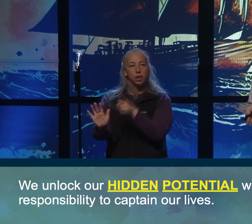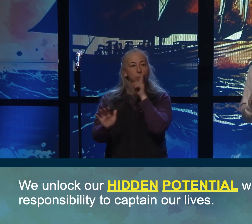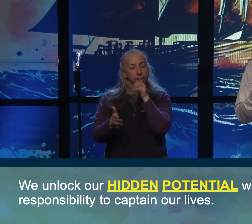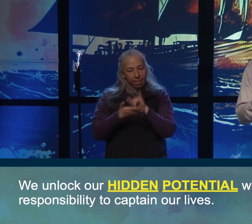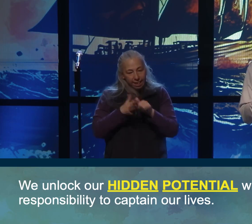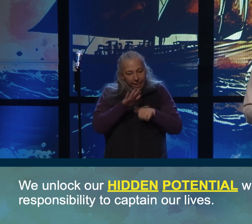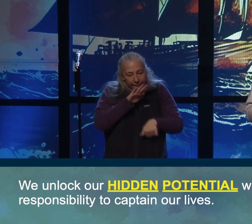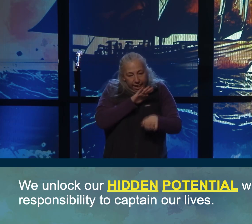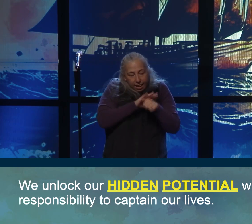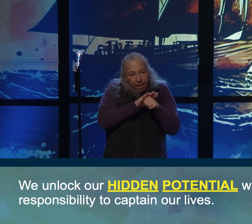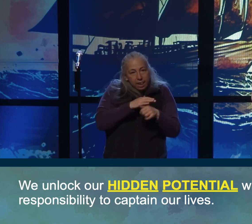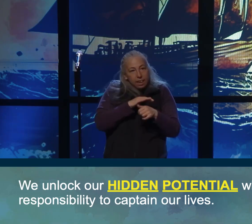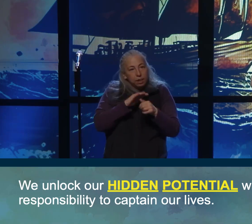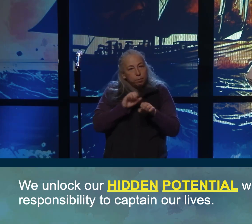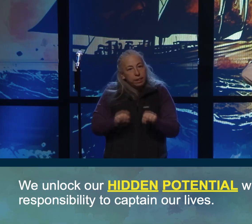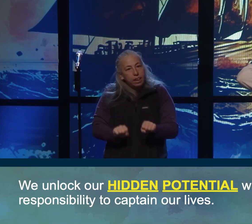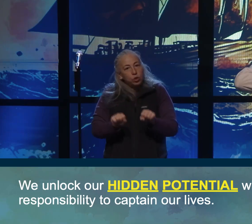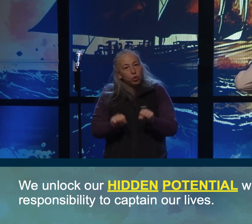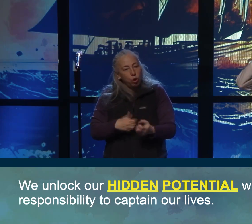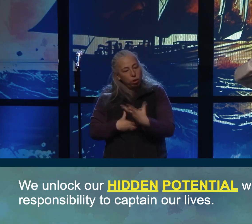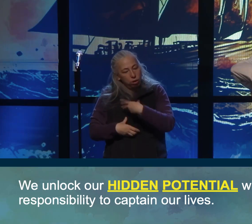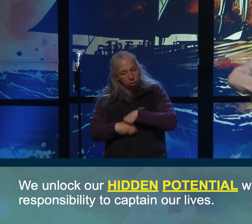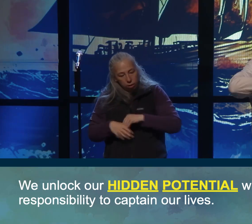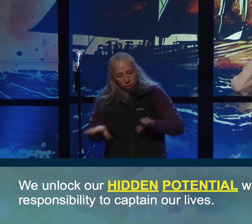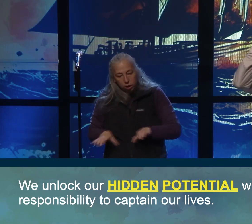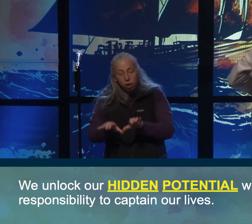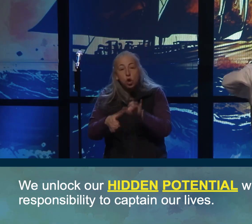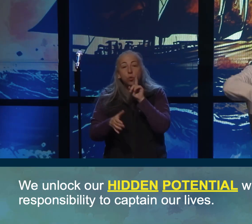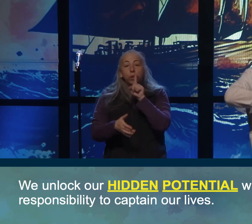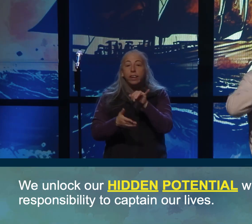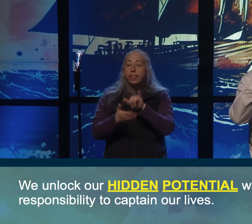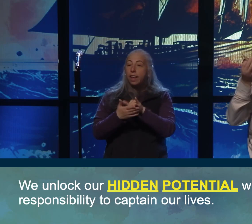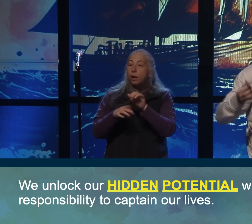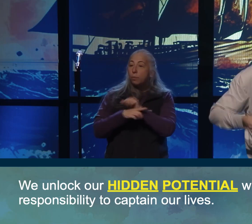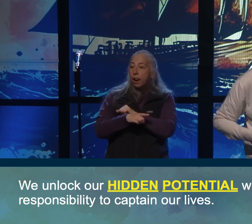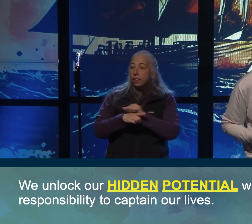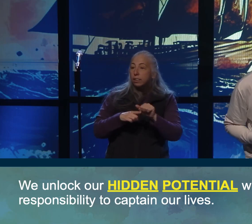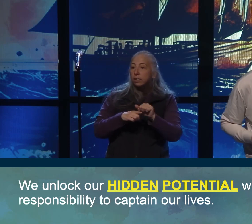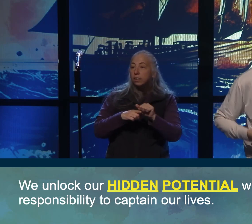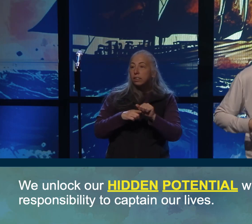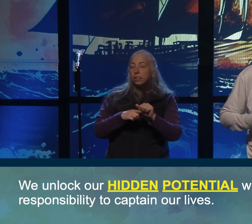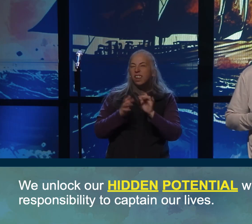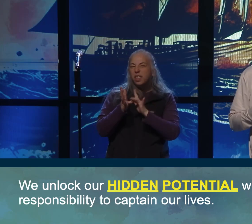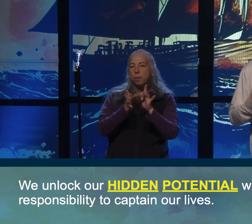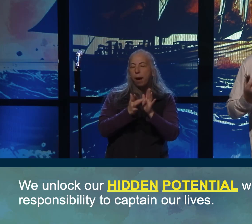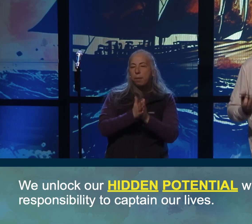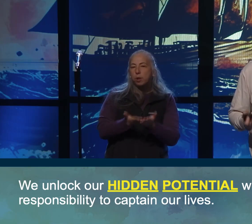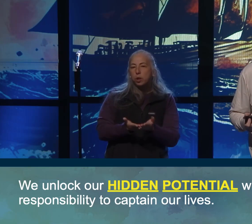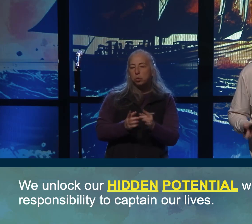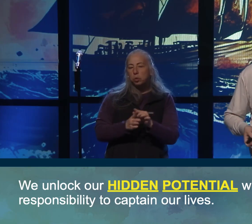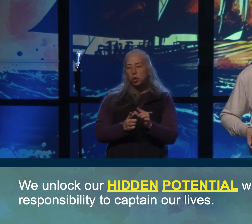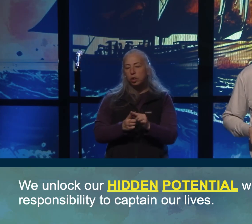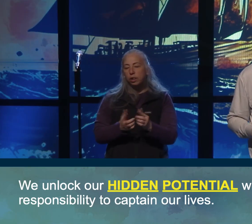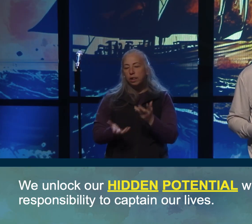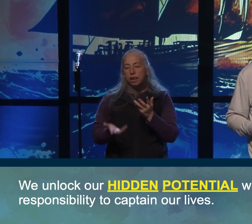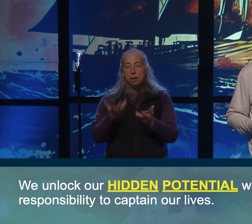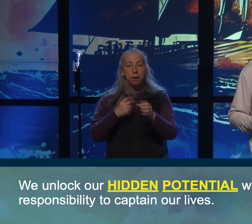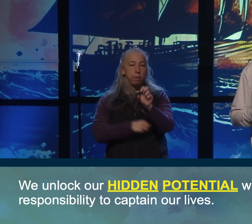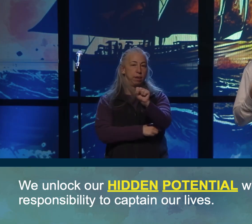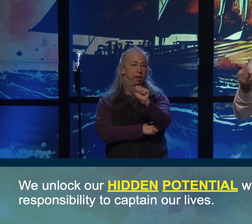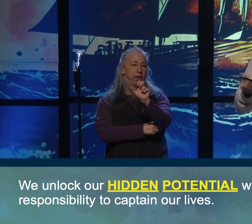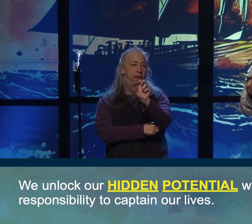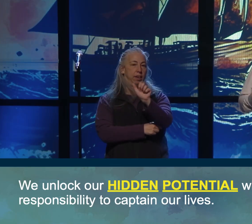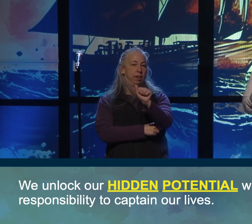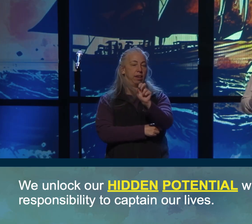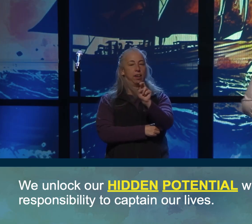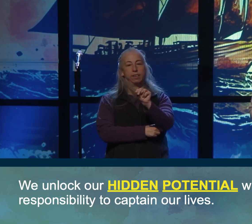Right? We will unlock our hidden, and the practice of unlocking your hidden potential, the Bible word for that might be sanctification, if